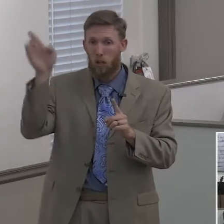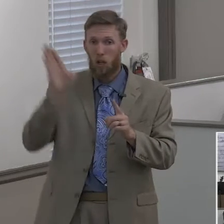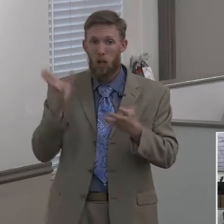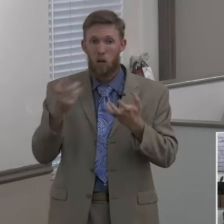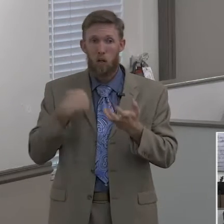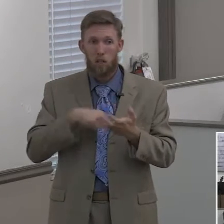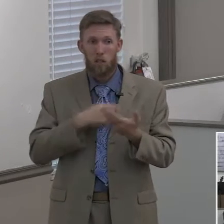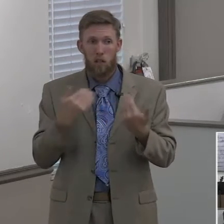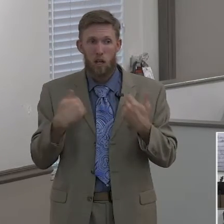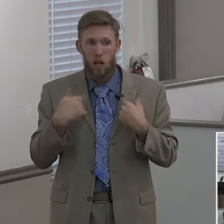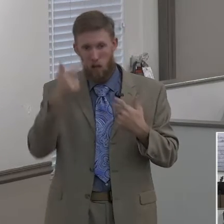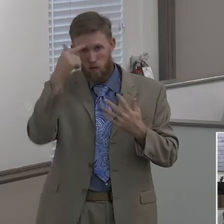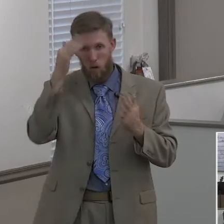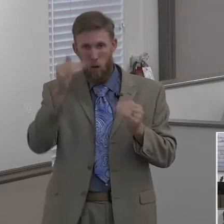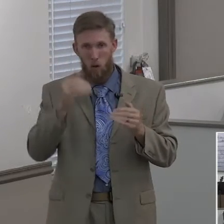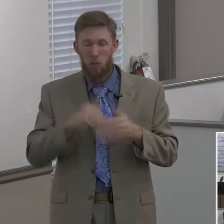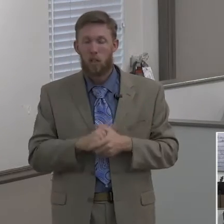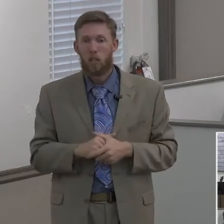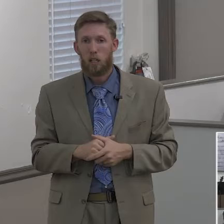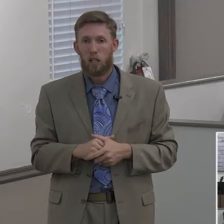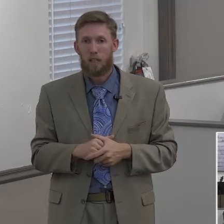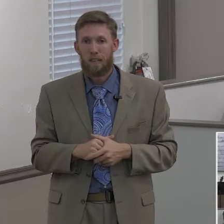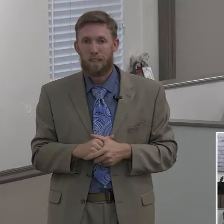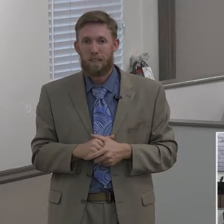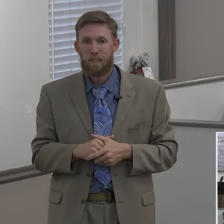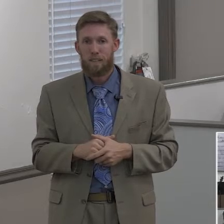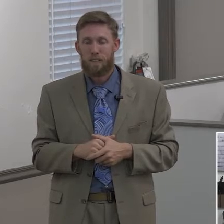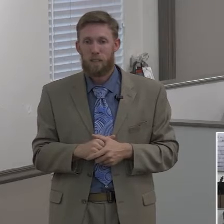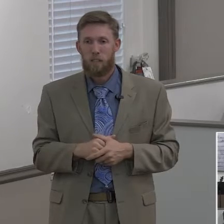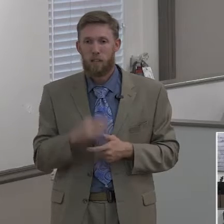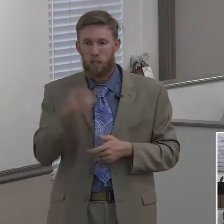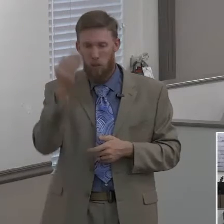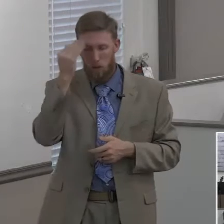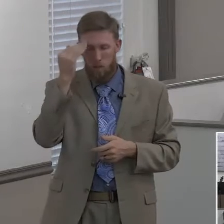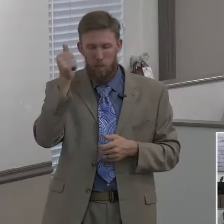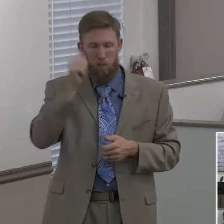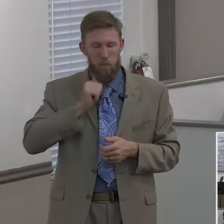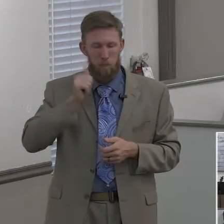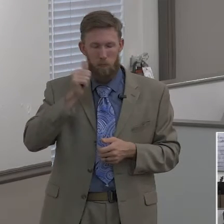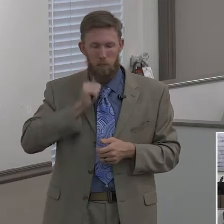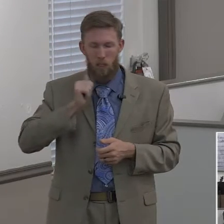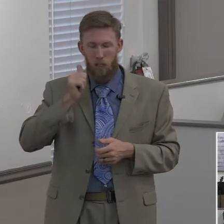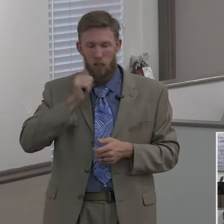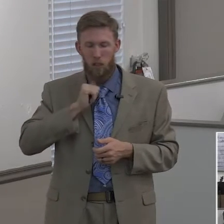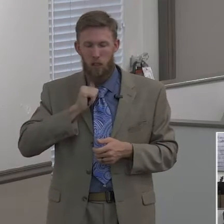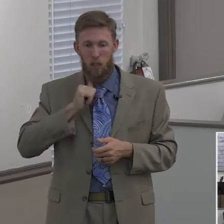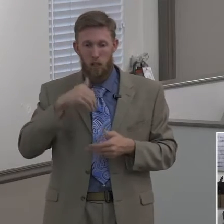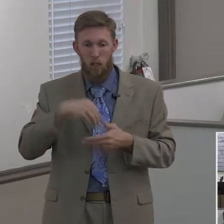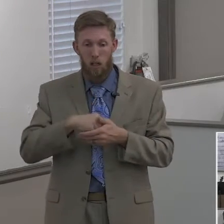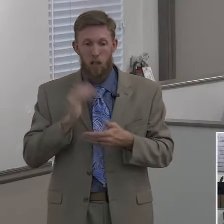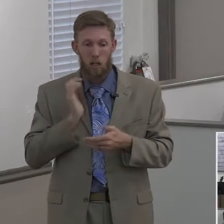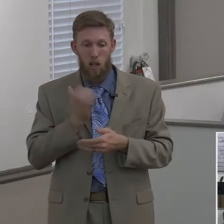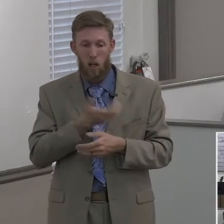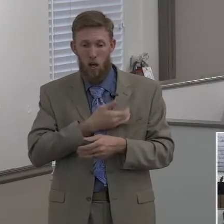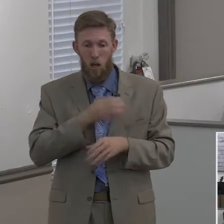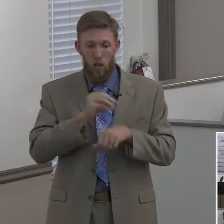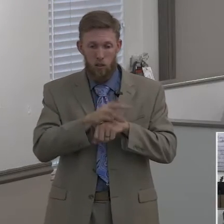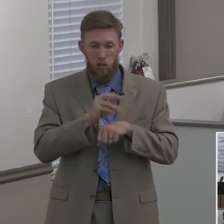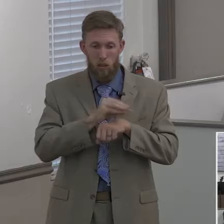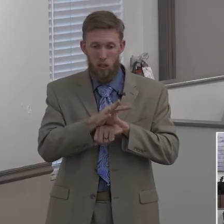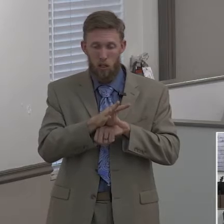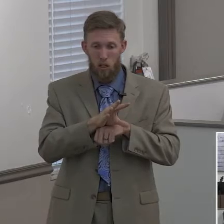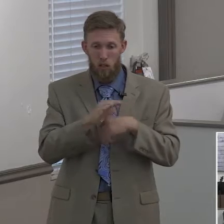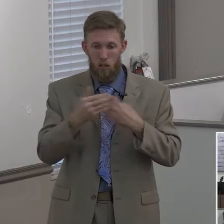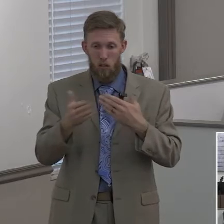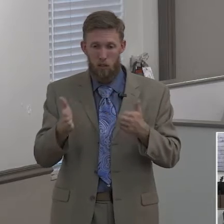God wants you to have hope. Now, you know, every day at Hope Biblical Counseling Center, we